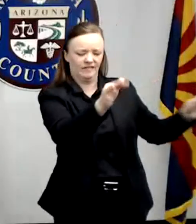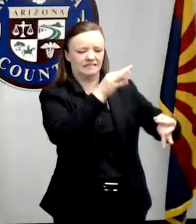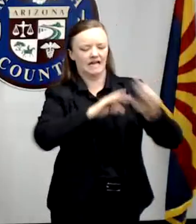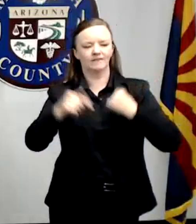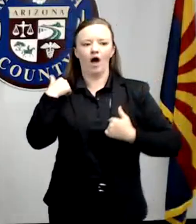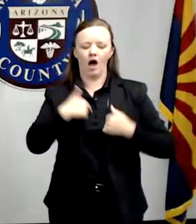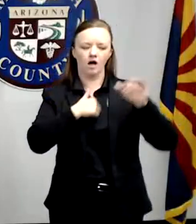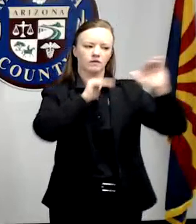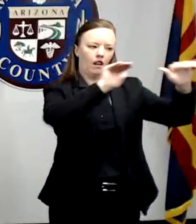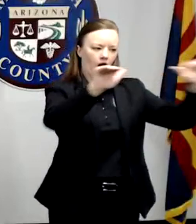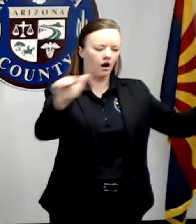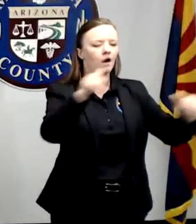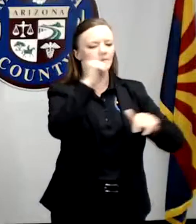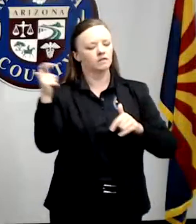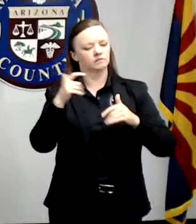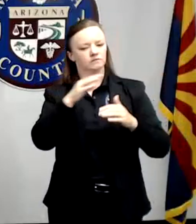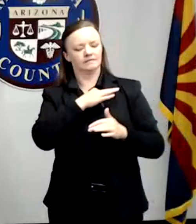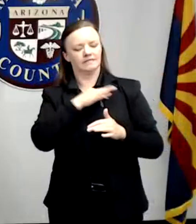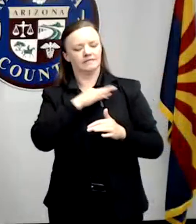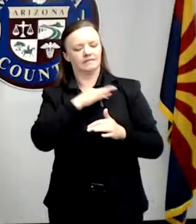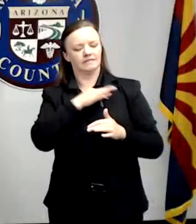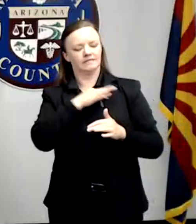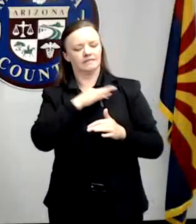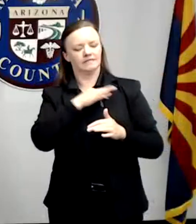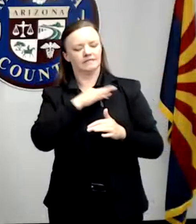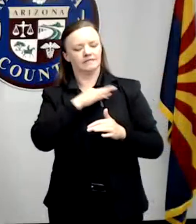do to have a more complete survey